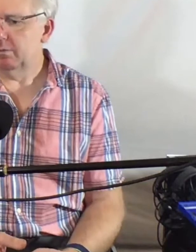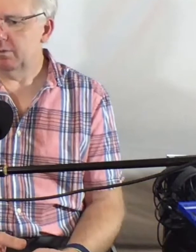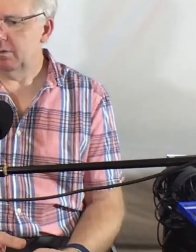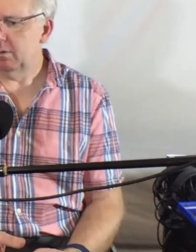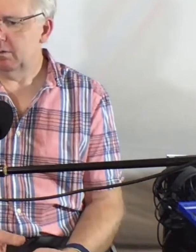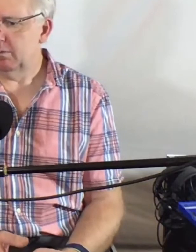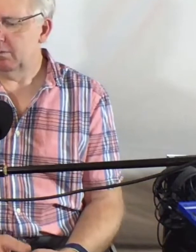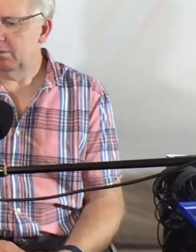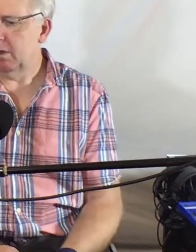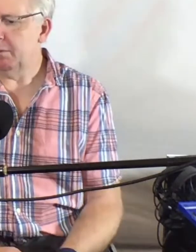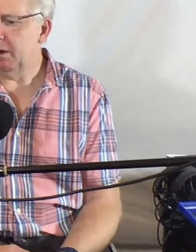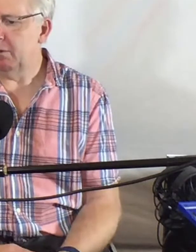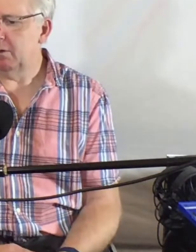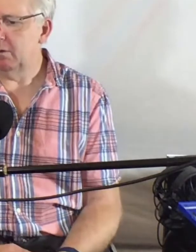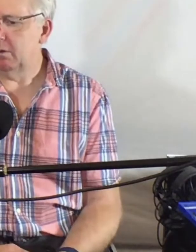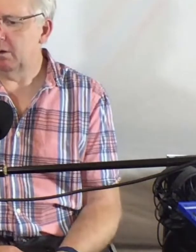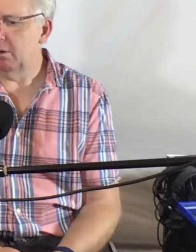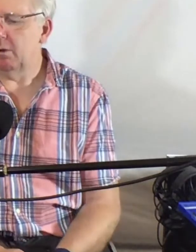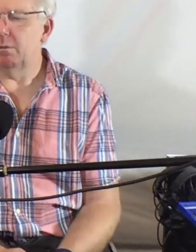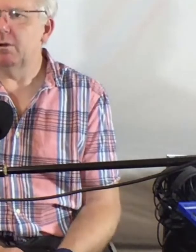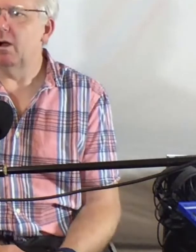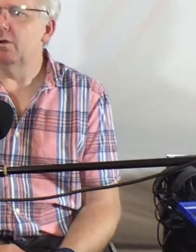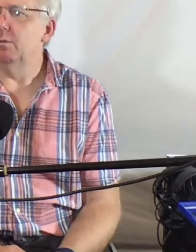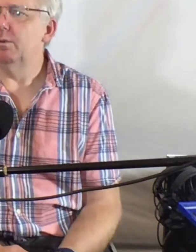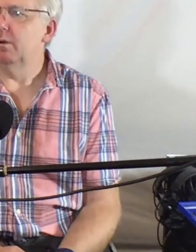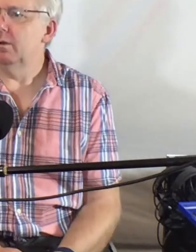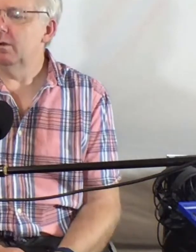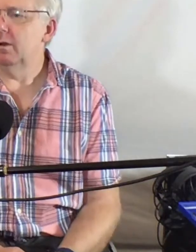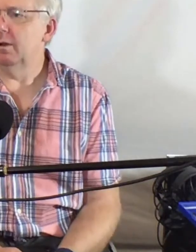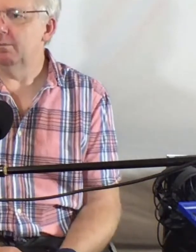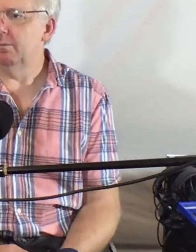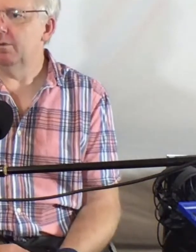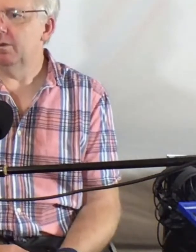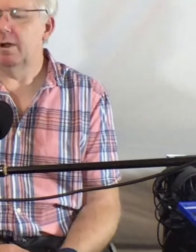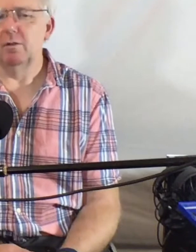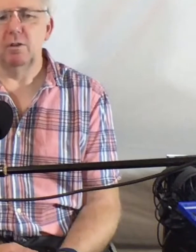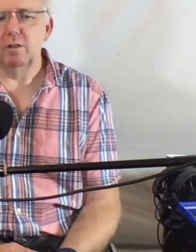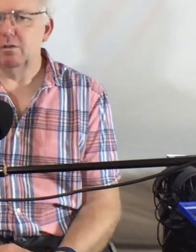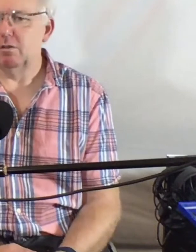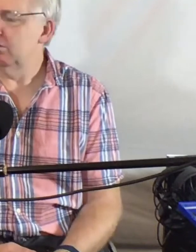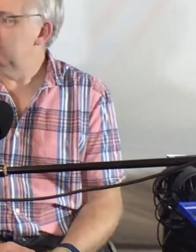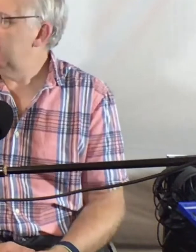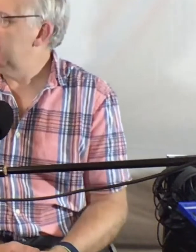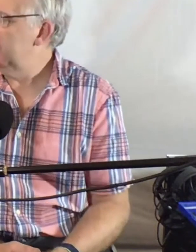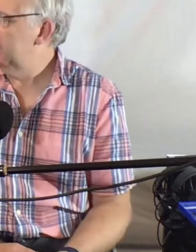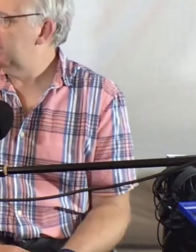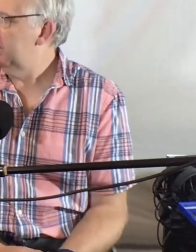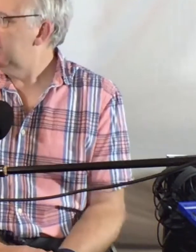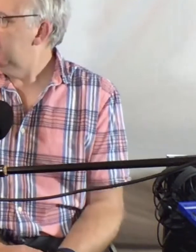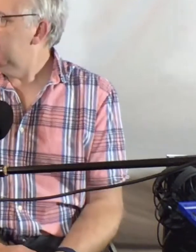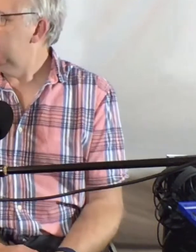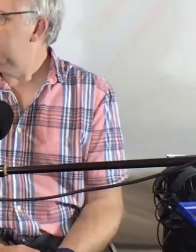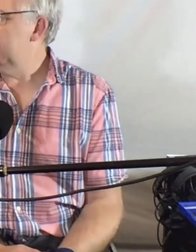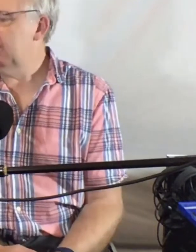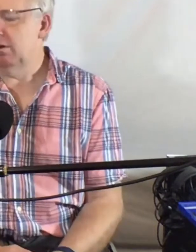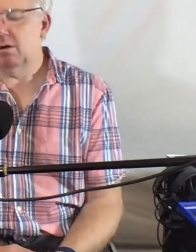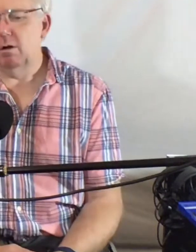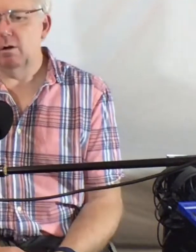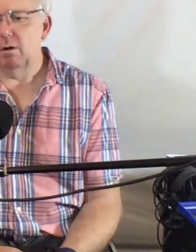away, that's it. I mean, I would hope that actually the student unions